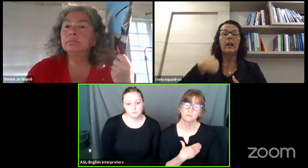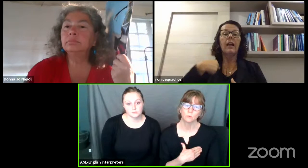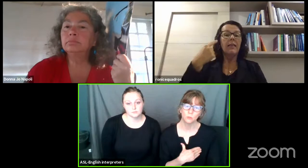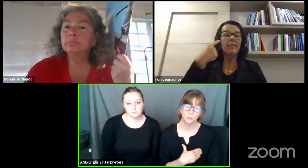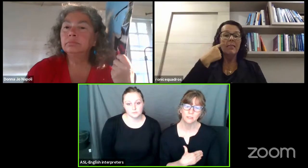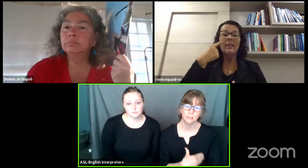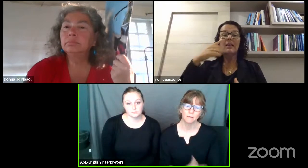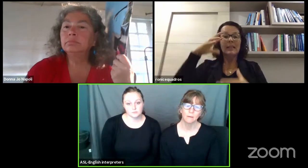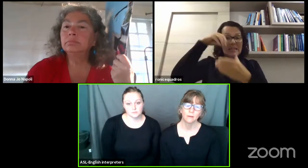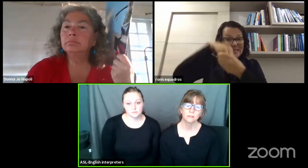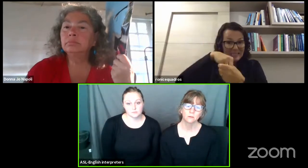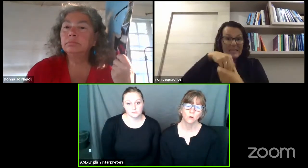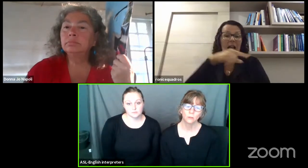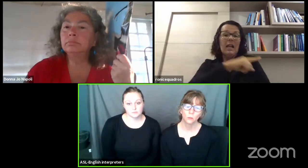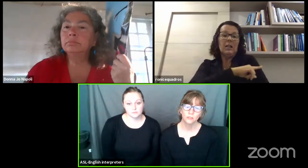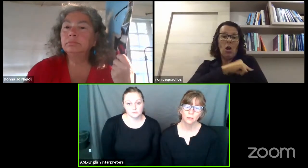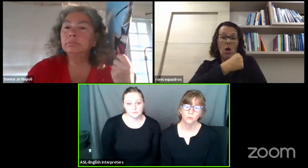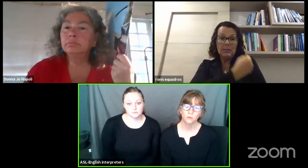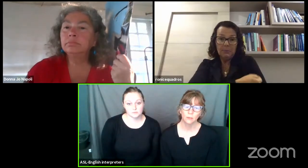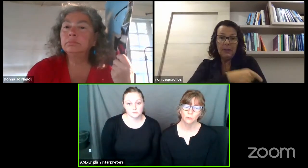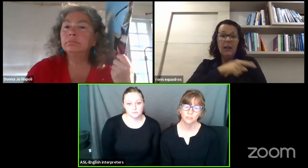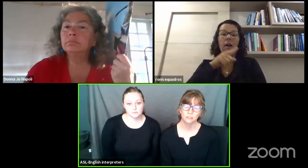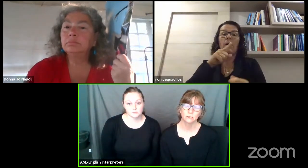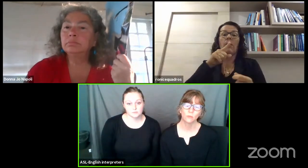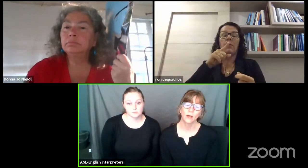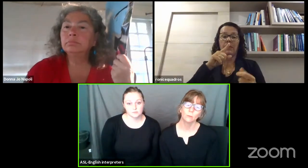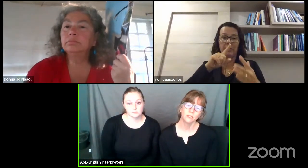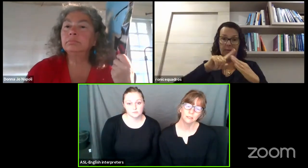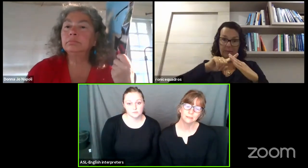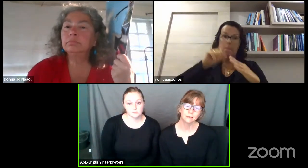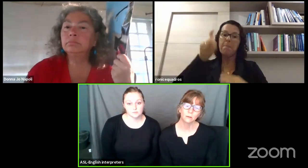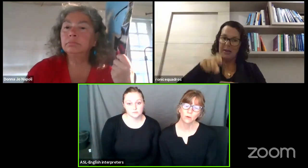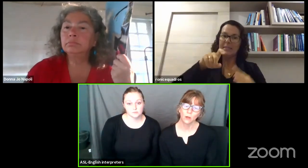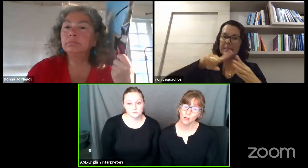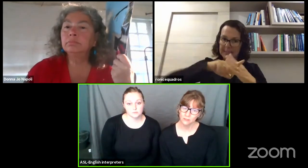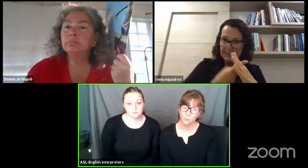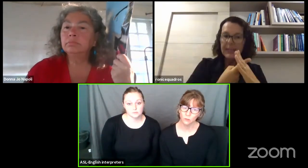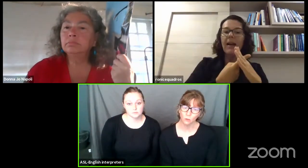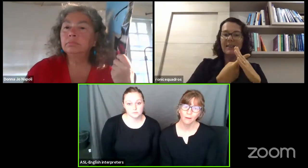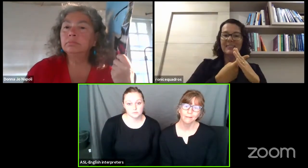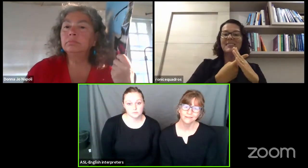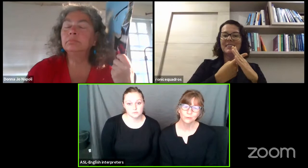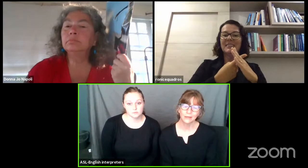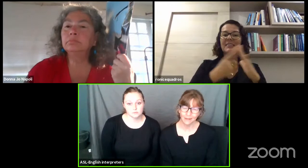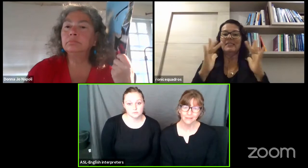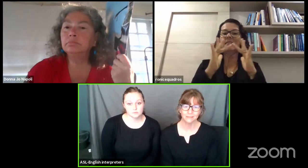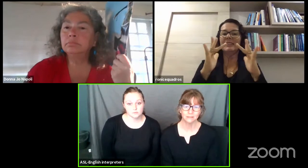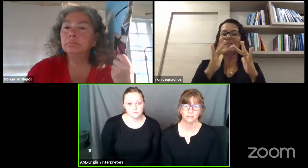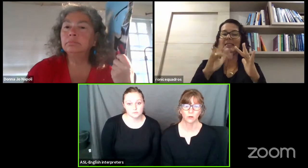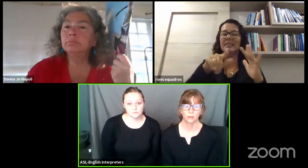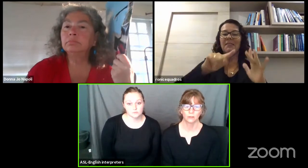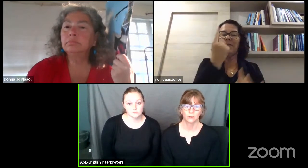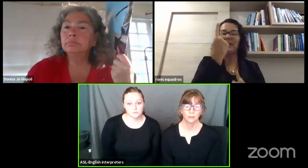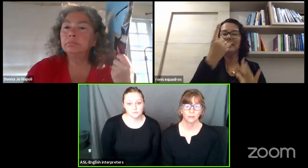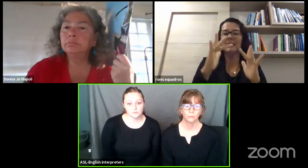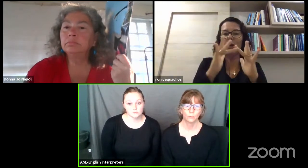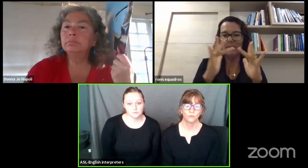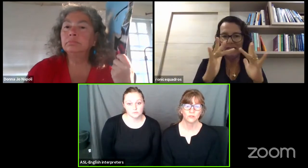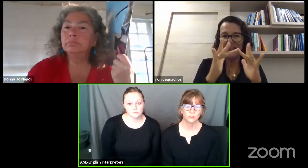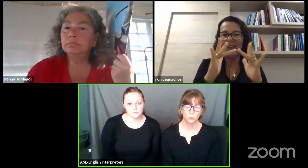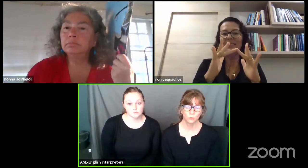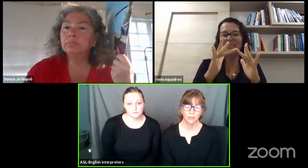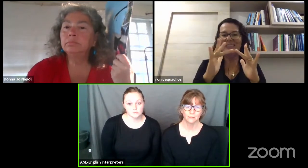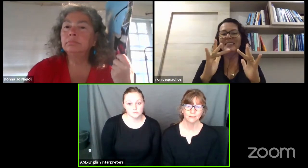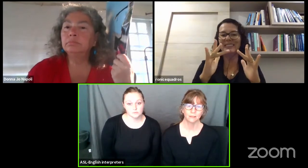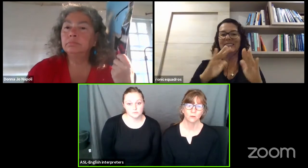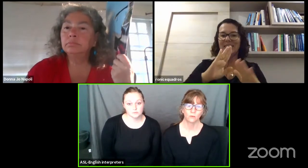to the deaf community. It's an ongoing type of collaboration. So that begins there in the hospital. That's where it has to start.